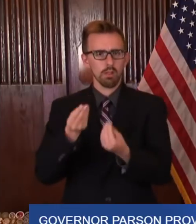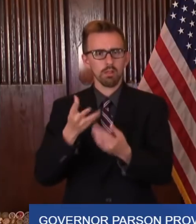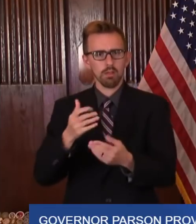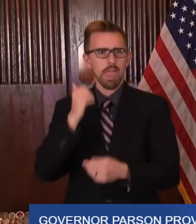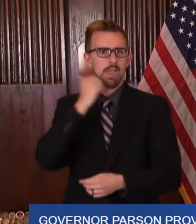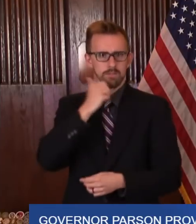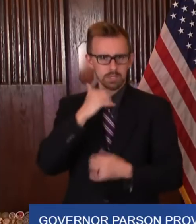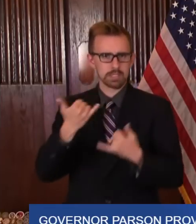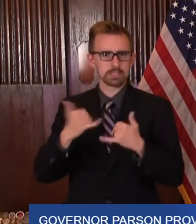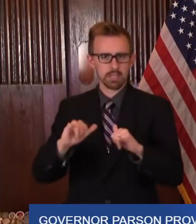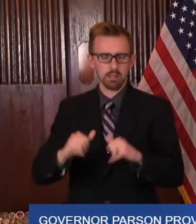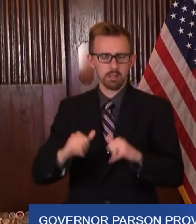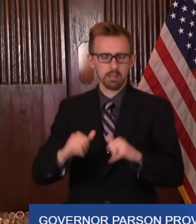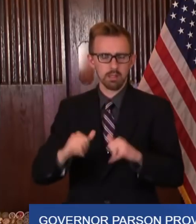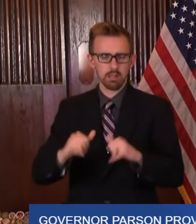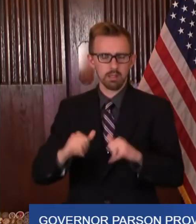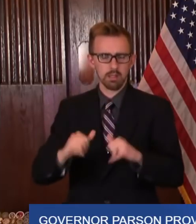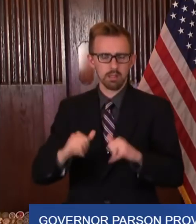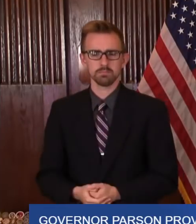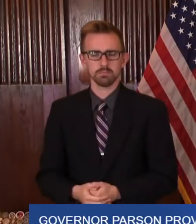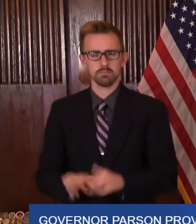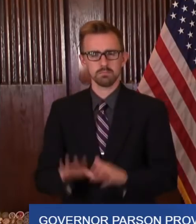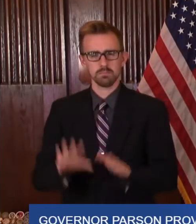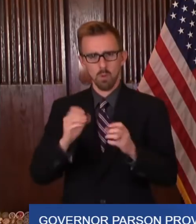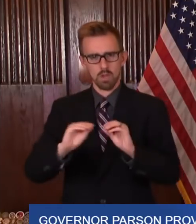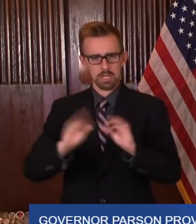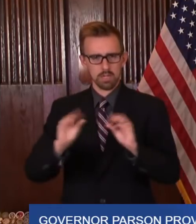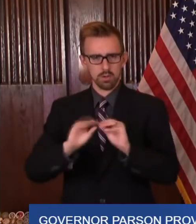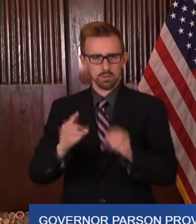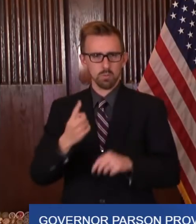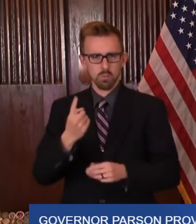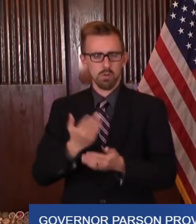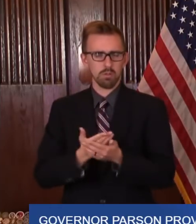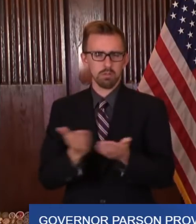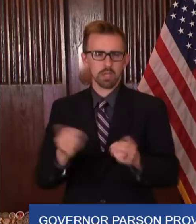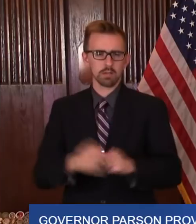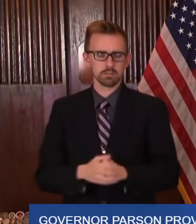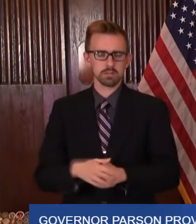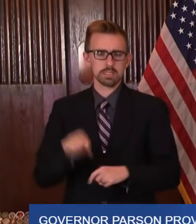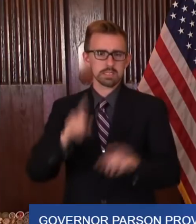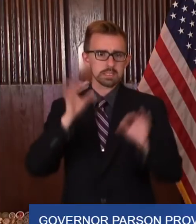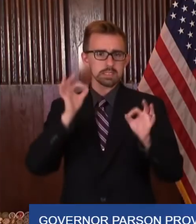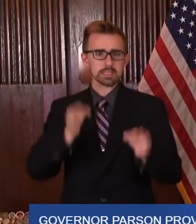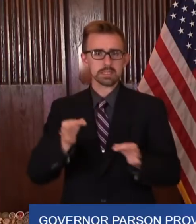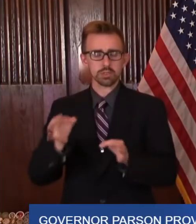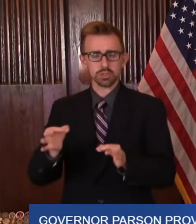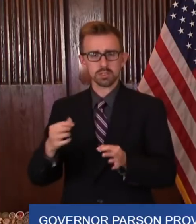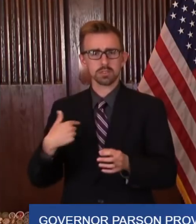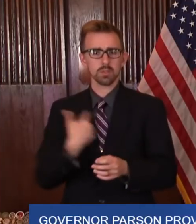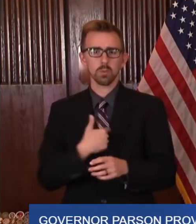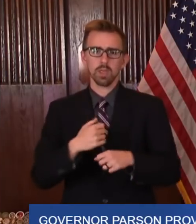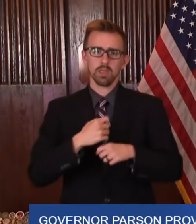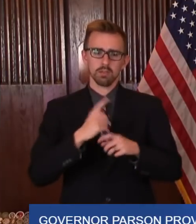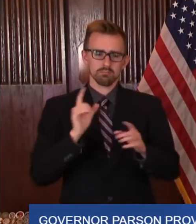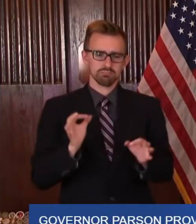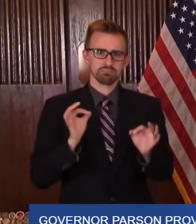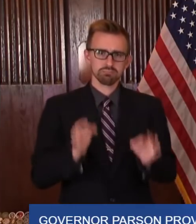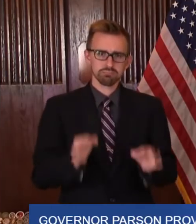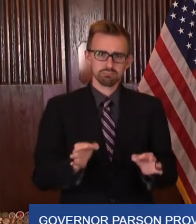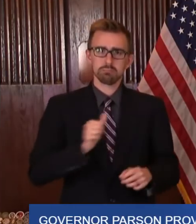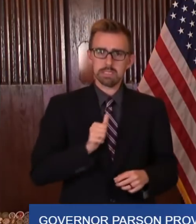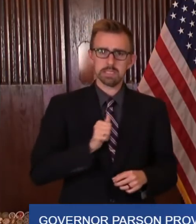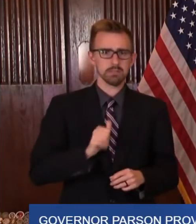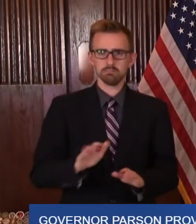a daily basis. But I want to be clear that none of these decisions have been made by